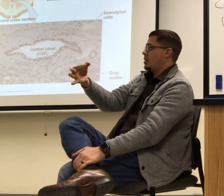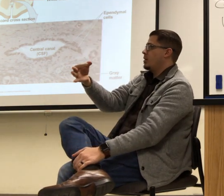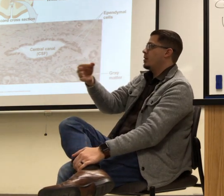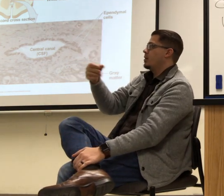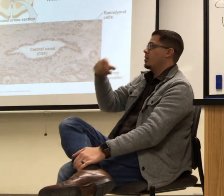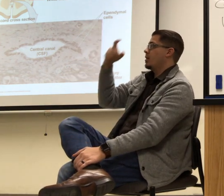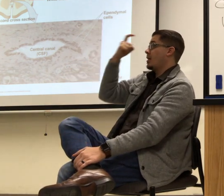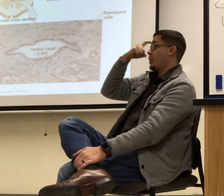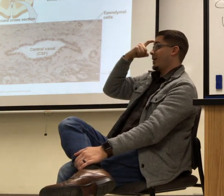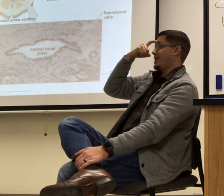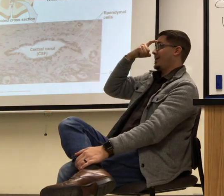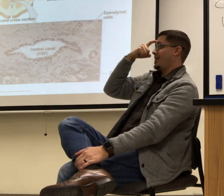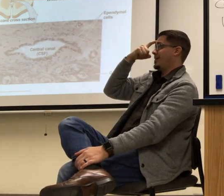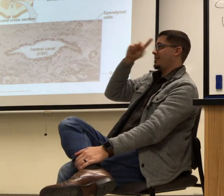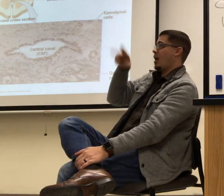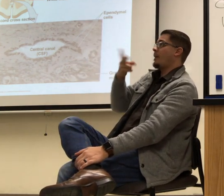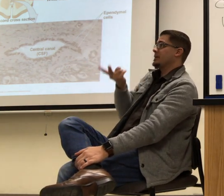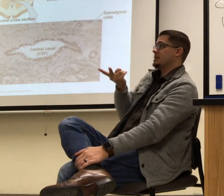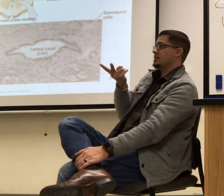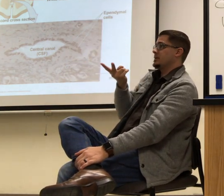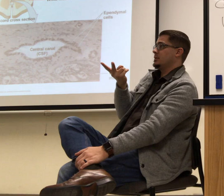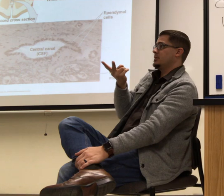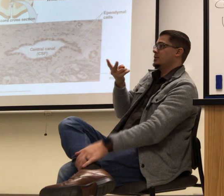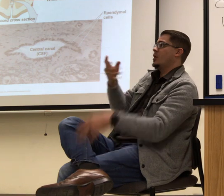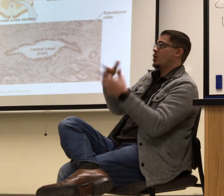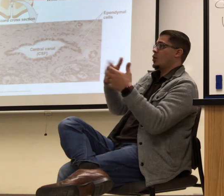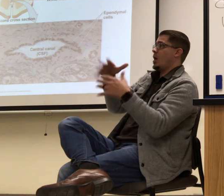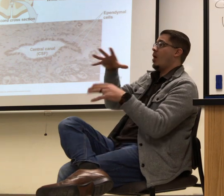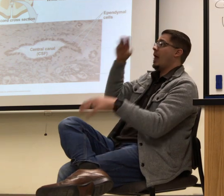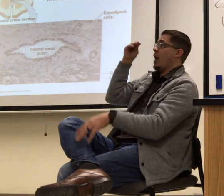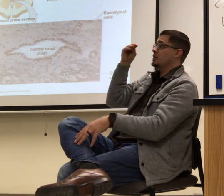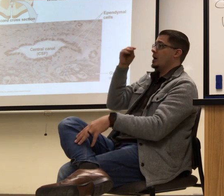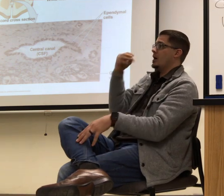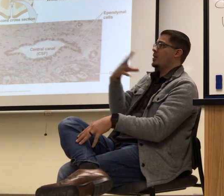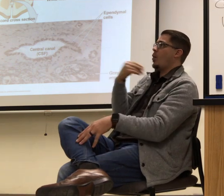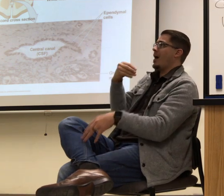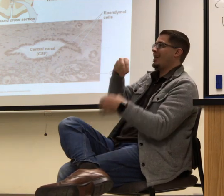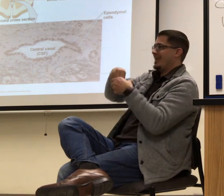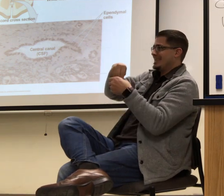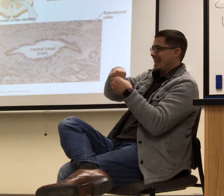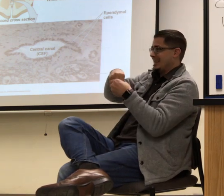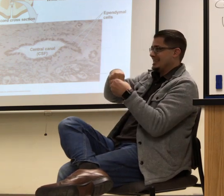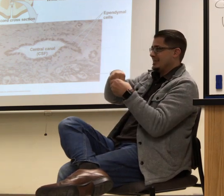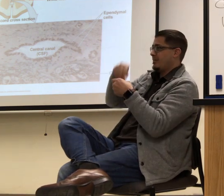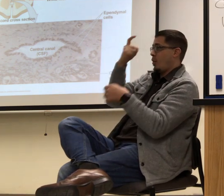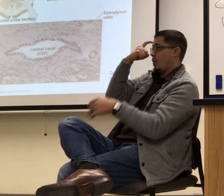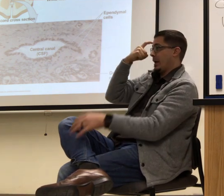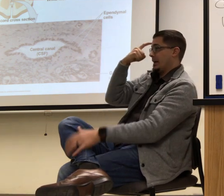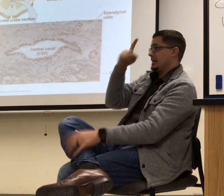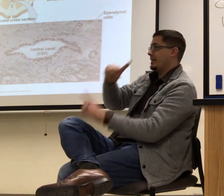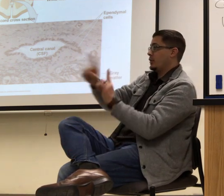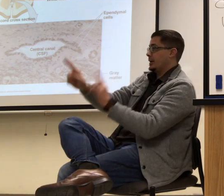brain, however, it's flipped. The gray matter's on the outside and the white matter's on the inside.